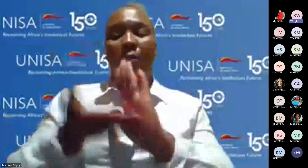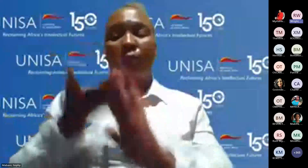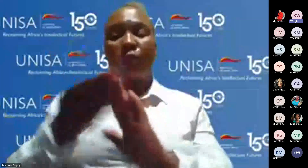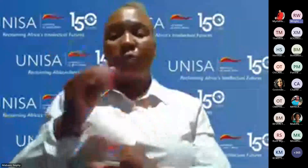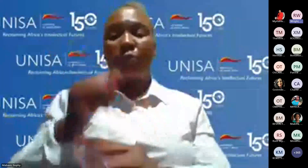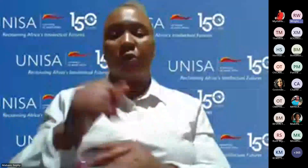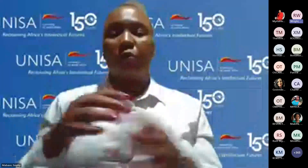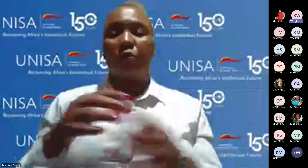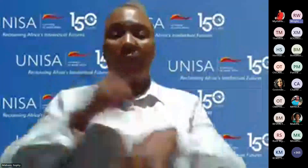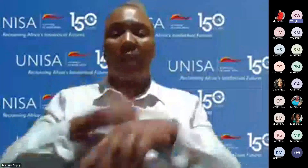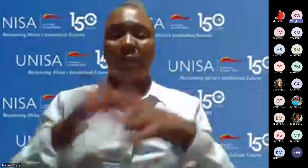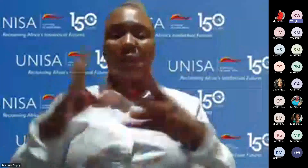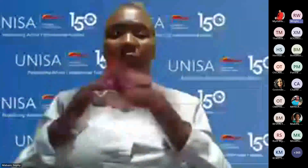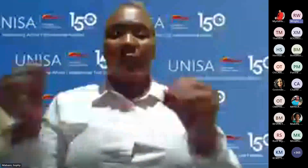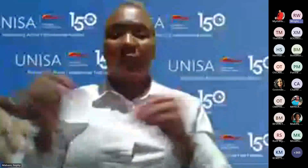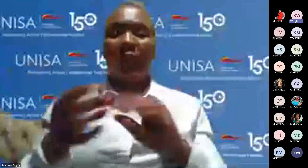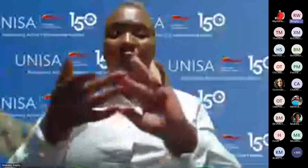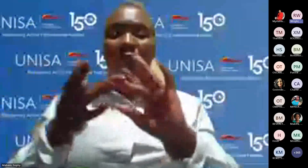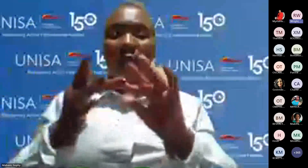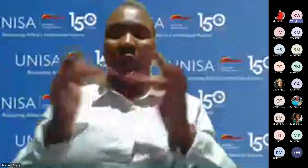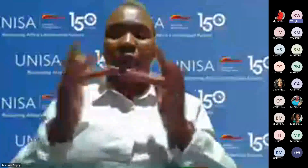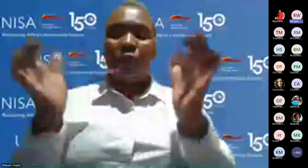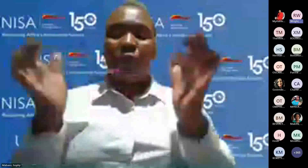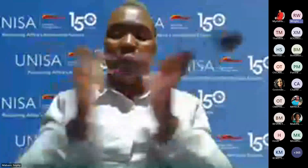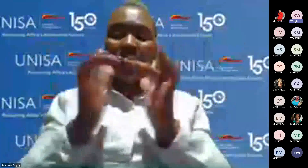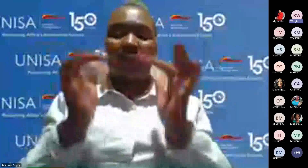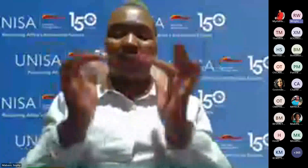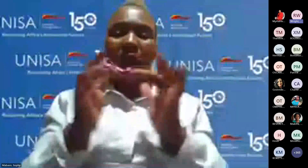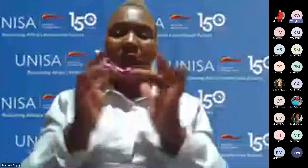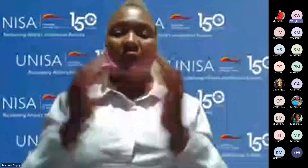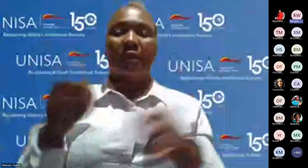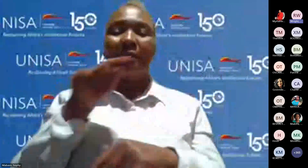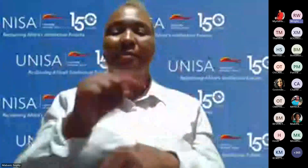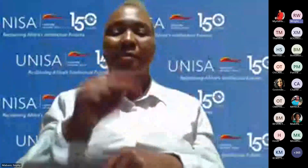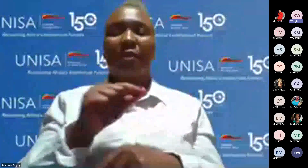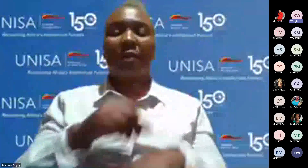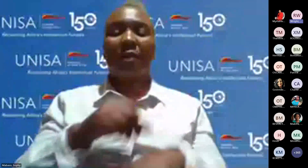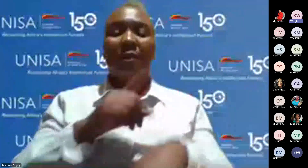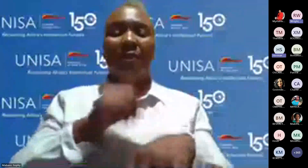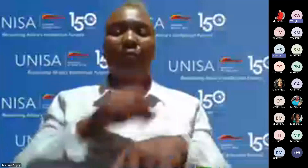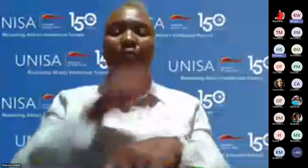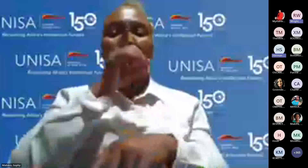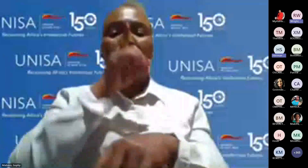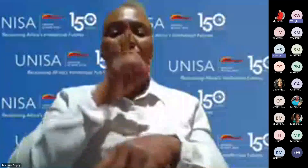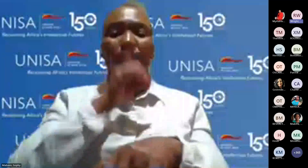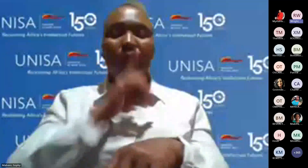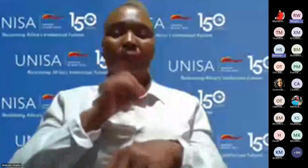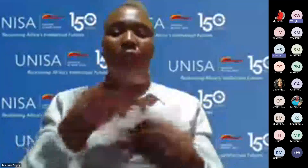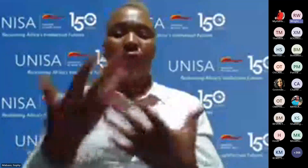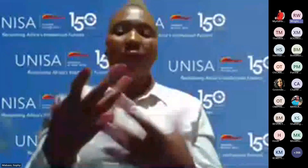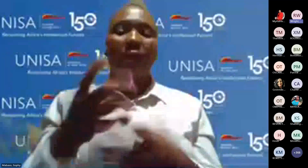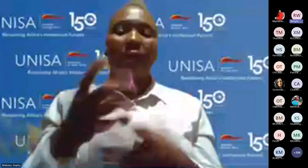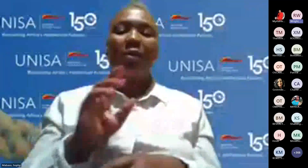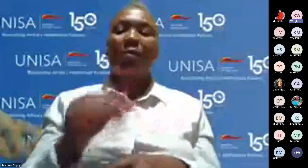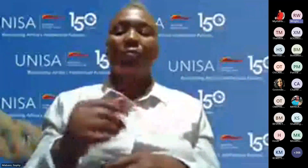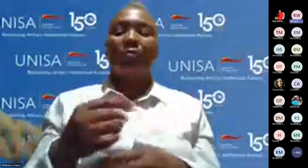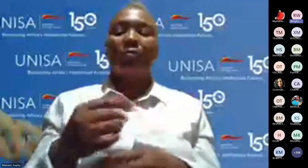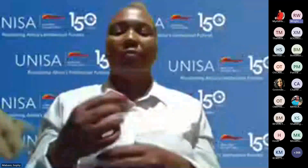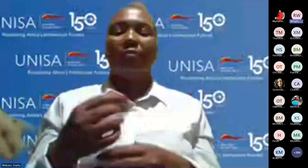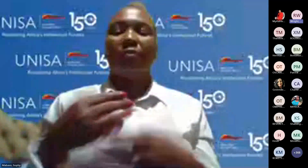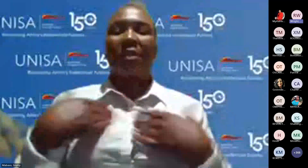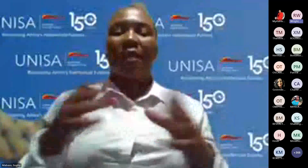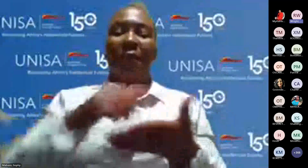wants to connect to the internet again. During that period, you can put it on silent mode. As long as it's, you just start the app, let